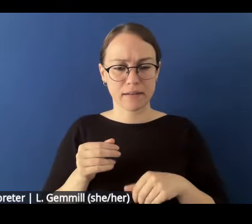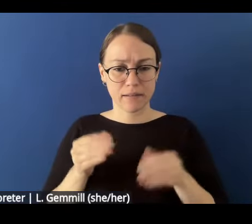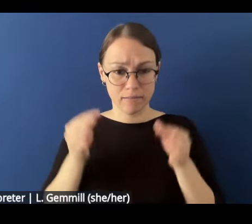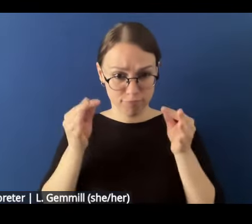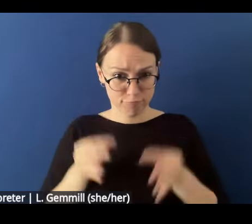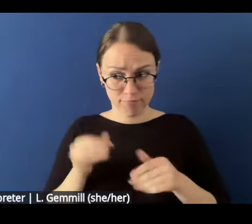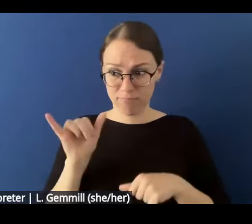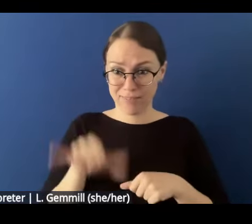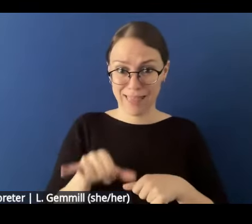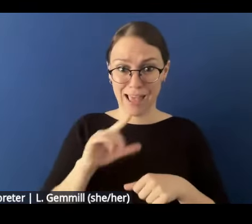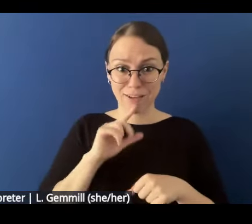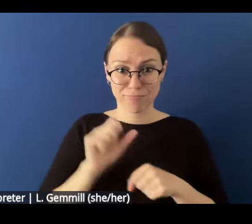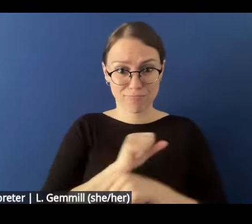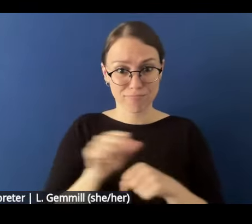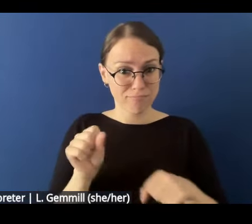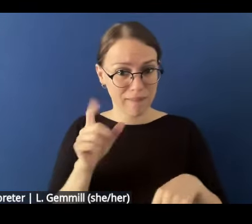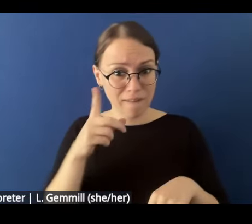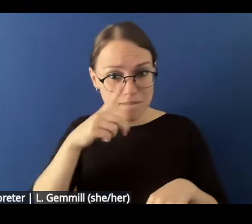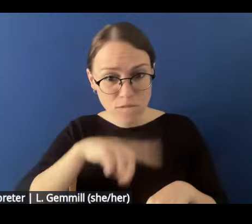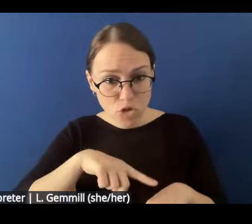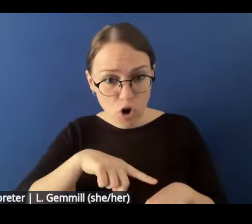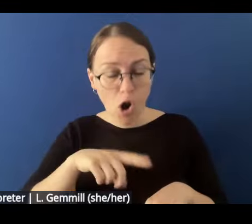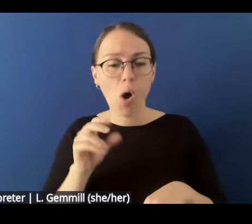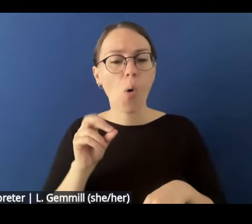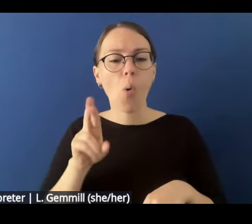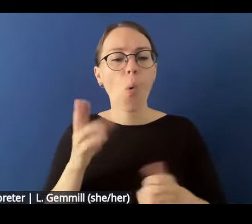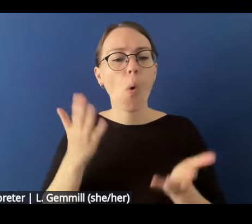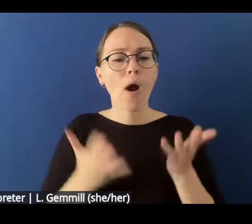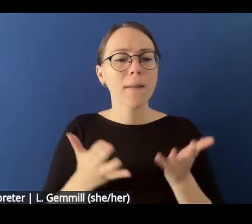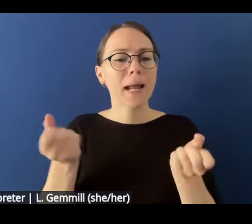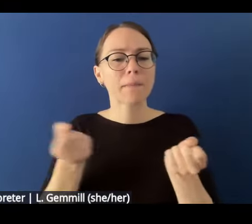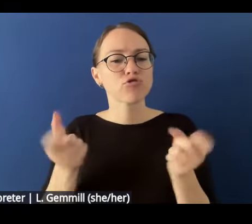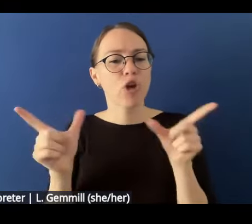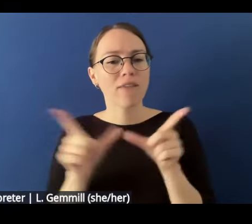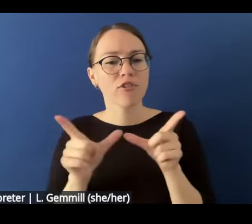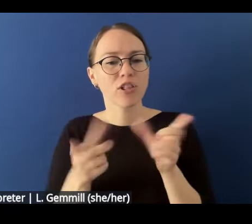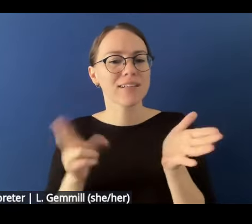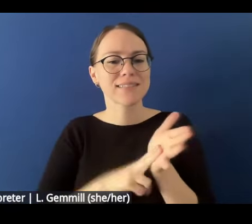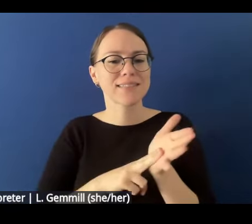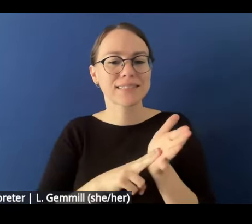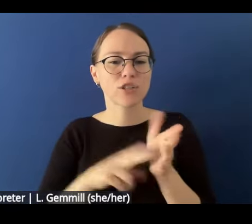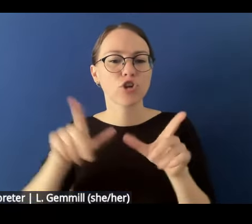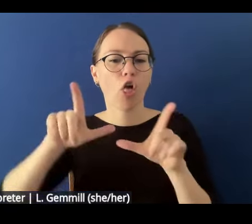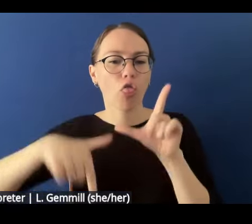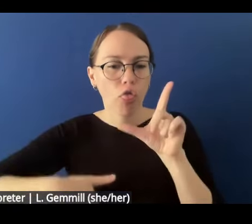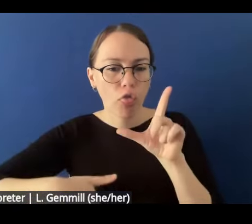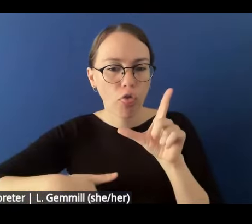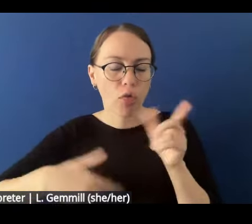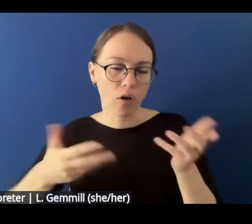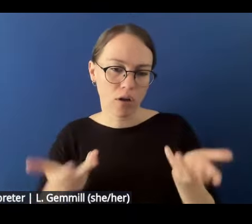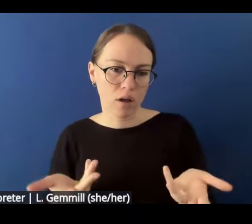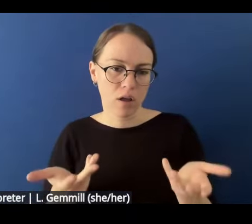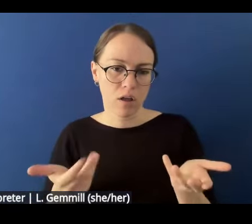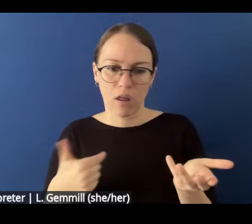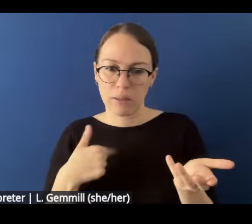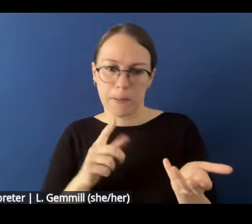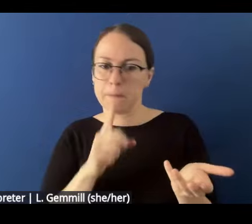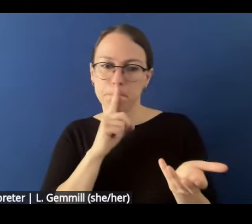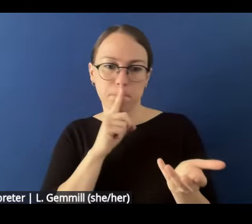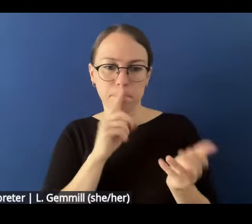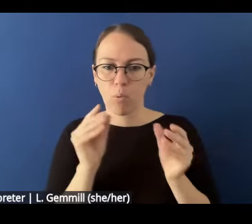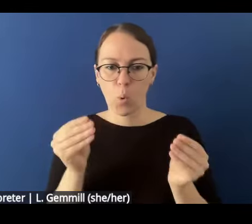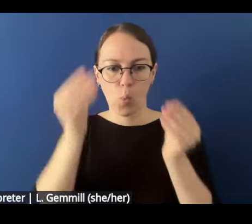fraud or if this is an individual whose driver's license signature is outdated. We don't have any information on that.